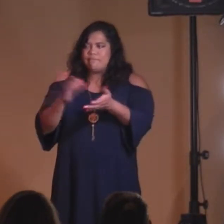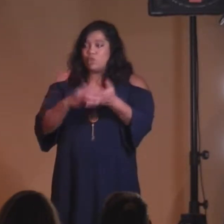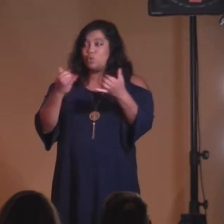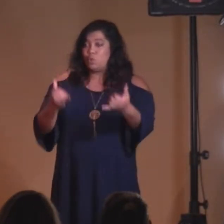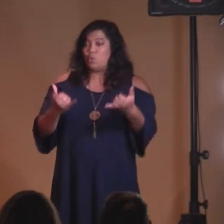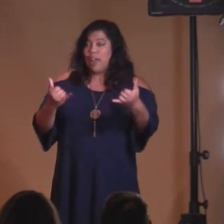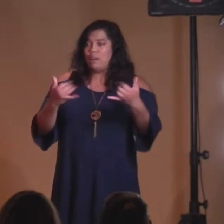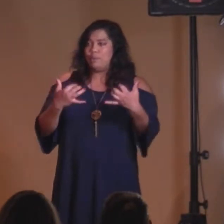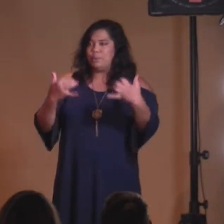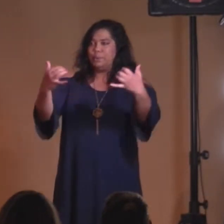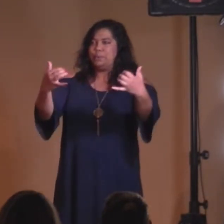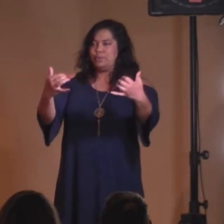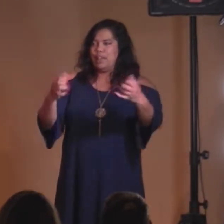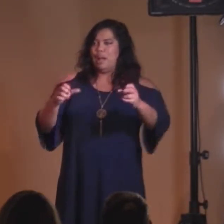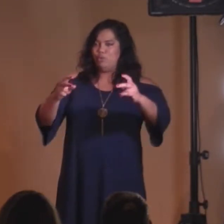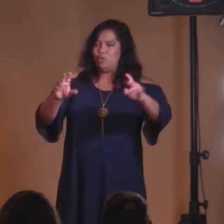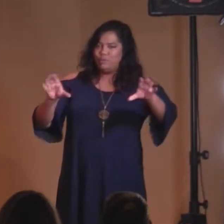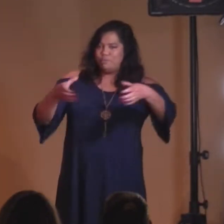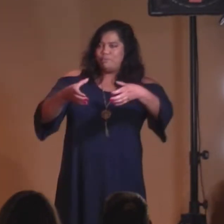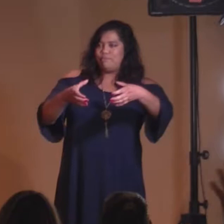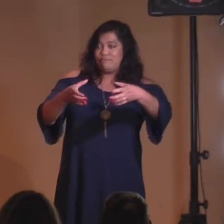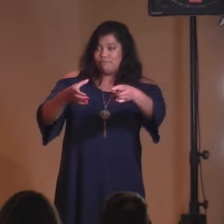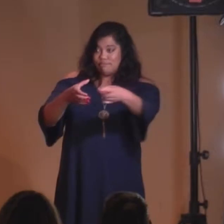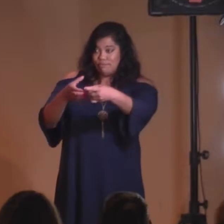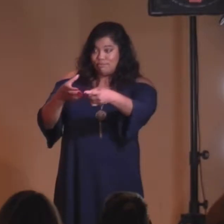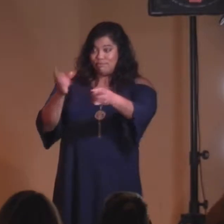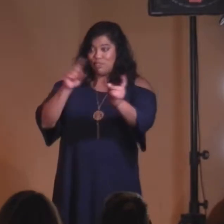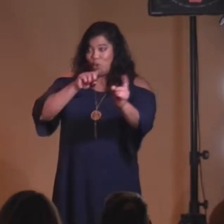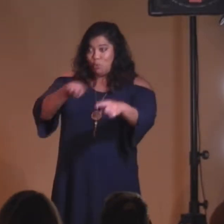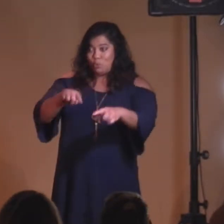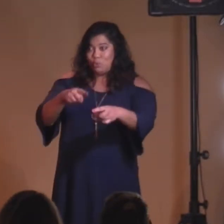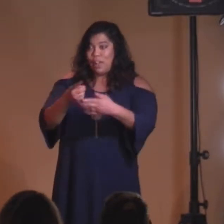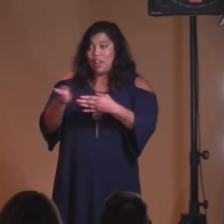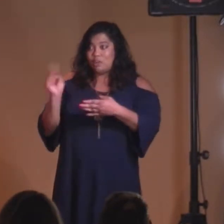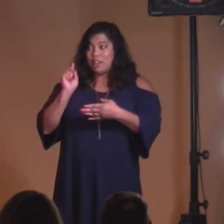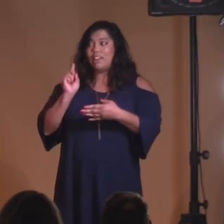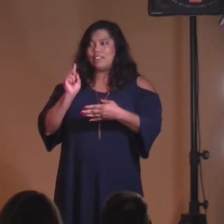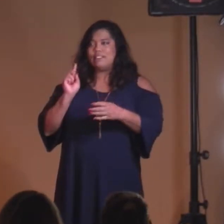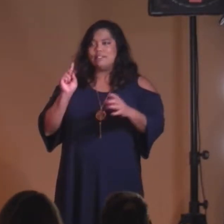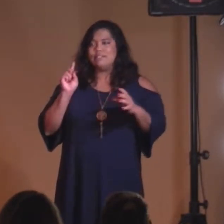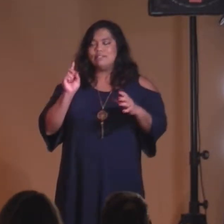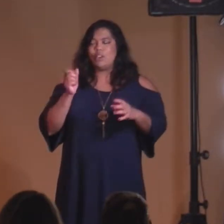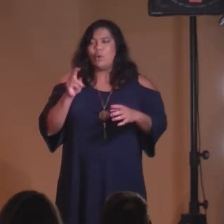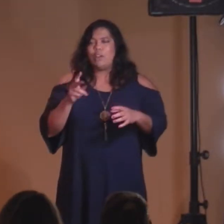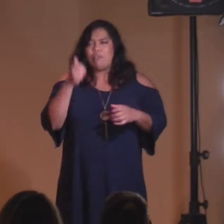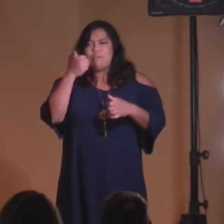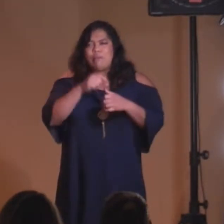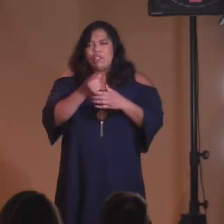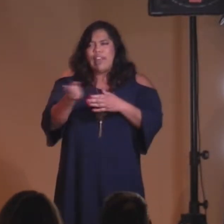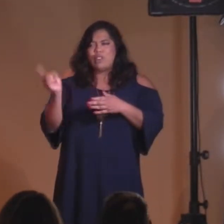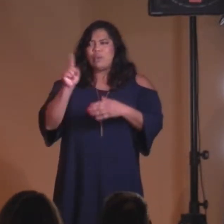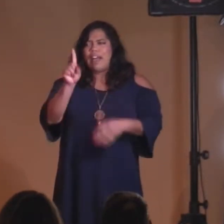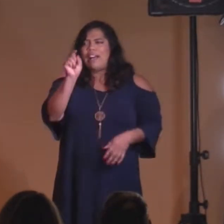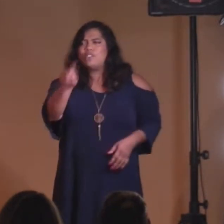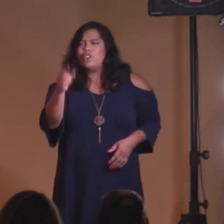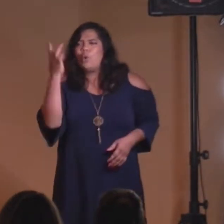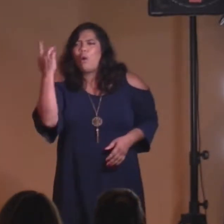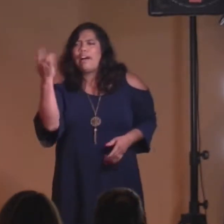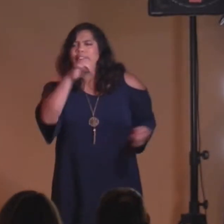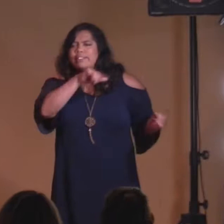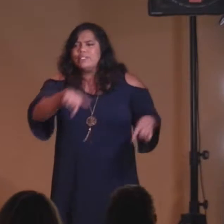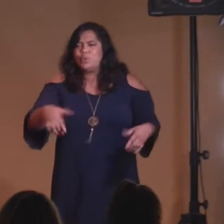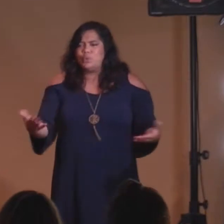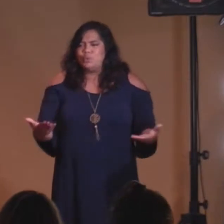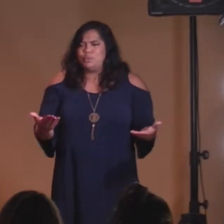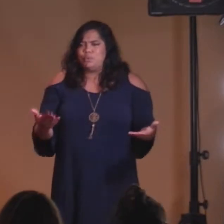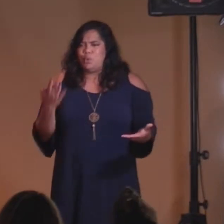So for those who were here, raise your hand if you were here last week. So I asked you last week, why do you come here? I'm not going to ask you